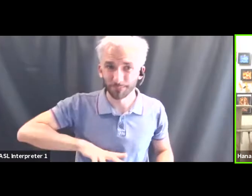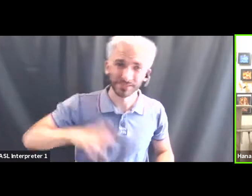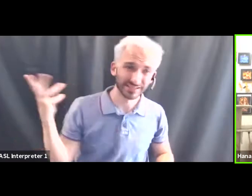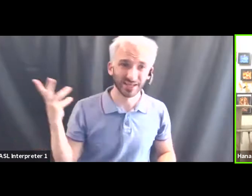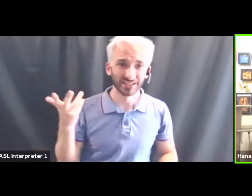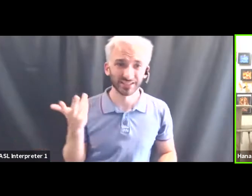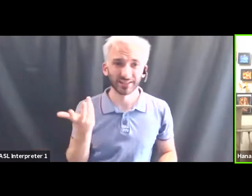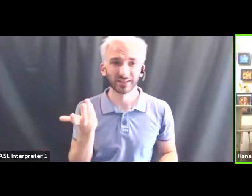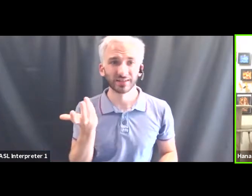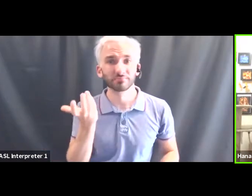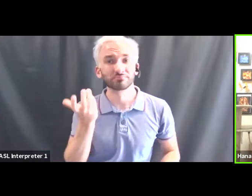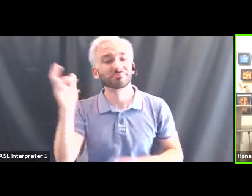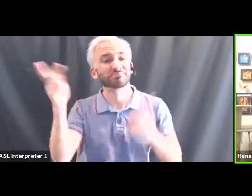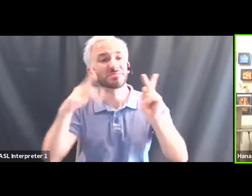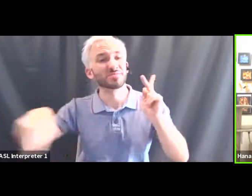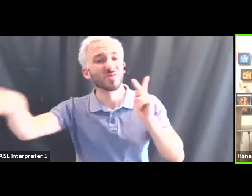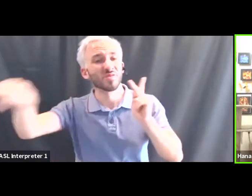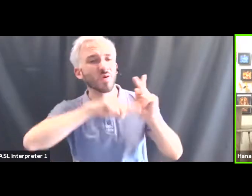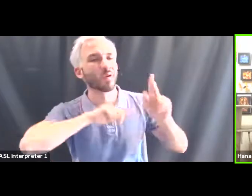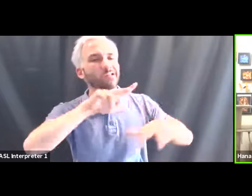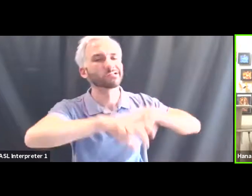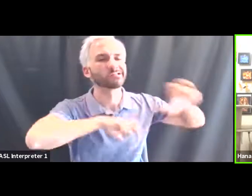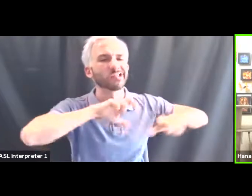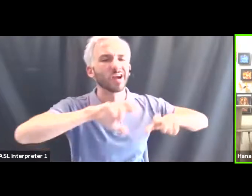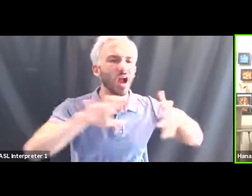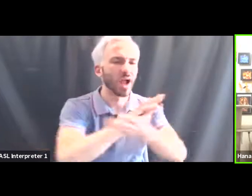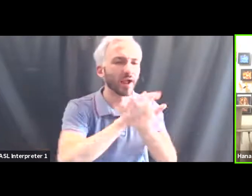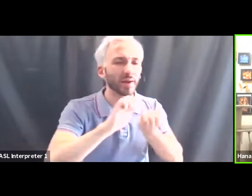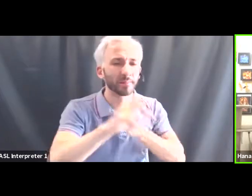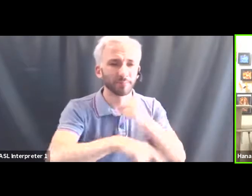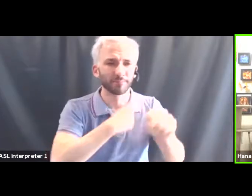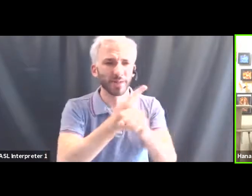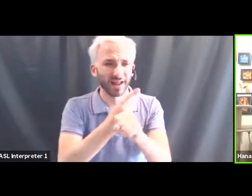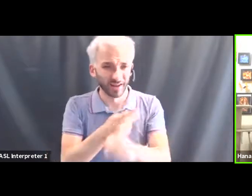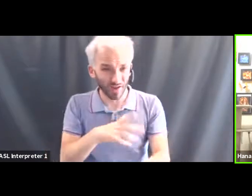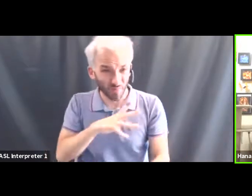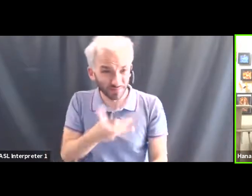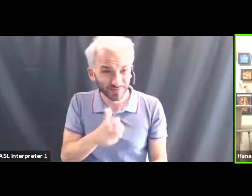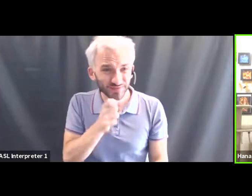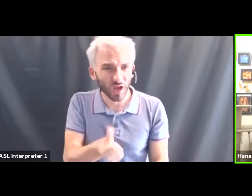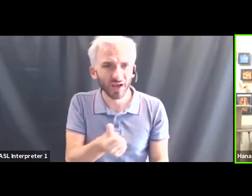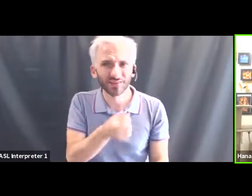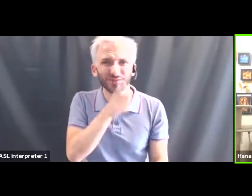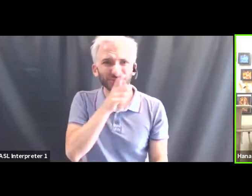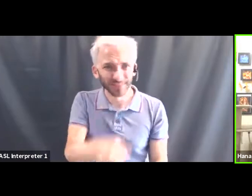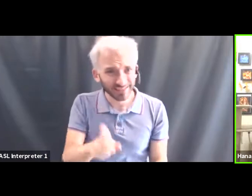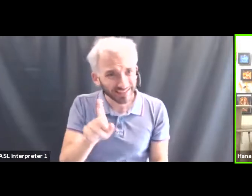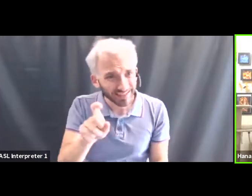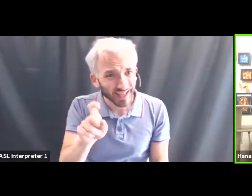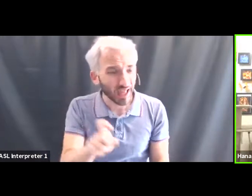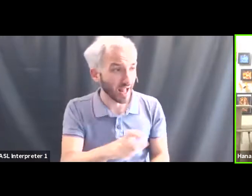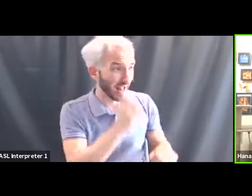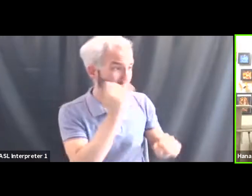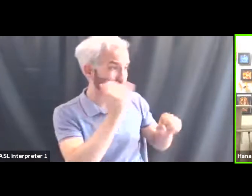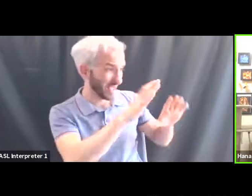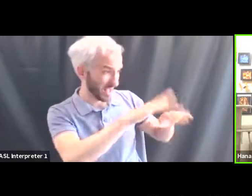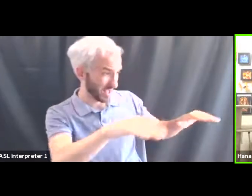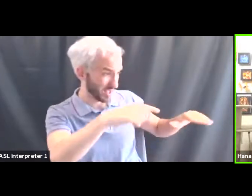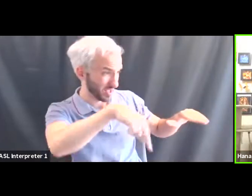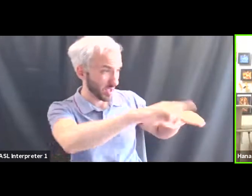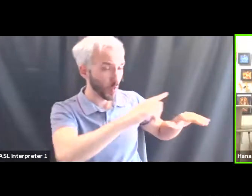of the planet, what then? If the cries of children who worry that they may never see their adulthood don't worry you, what